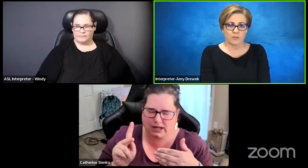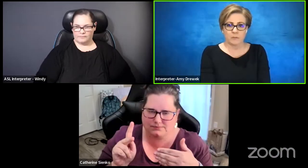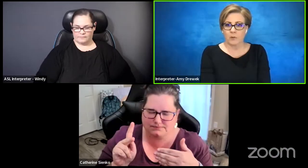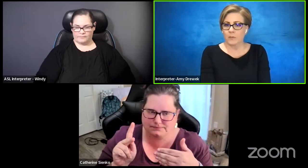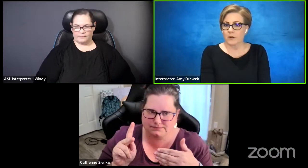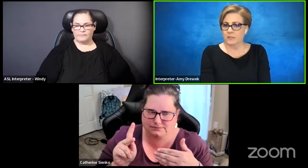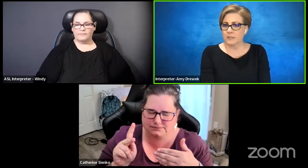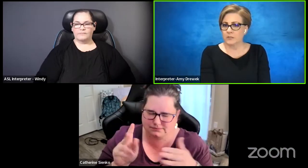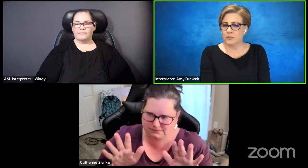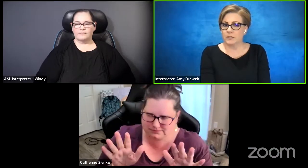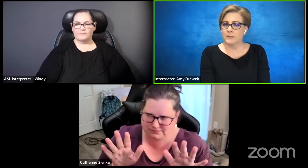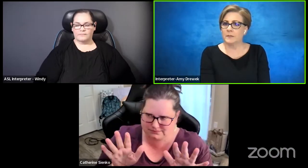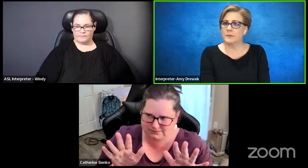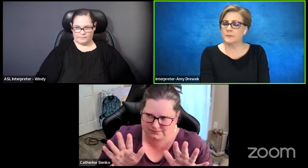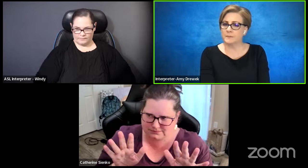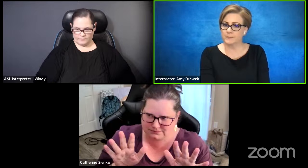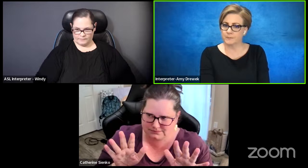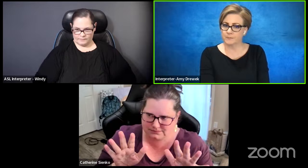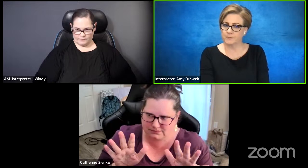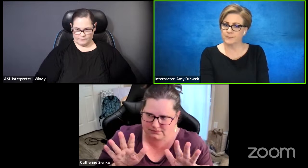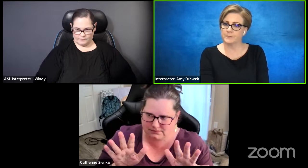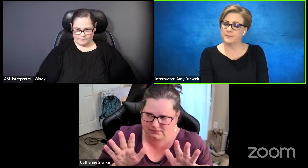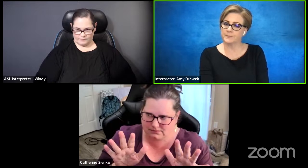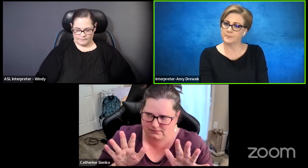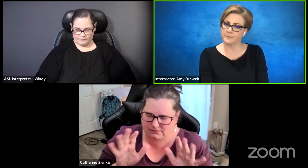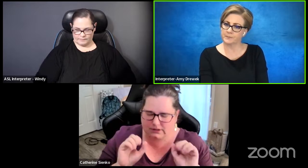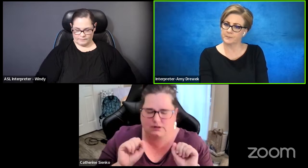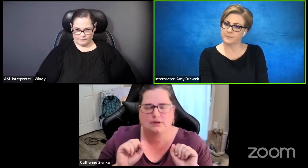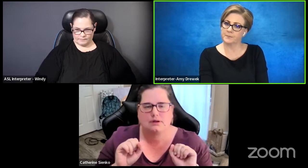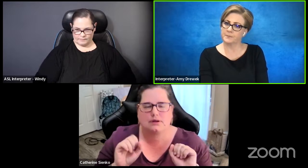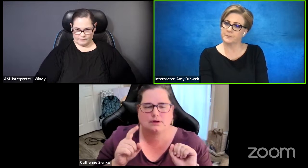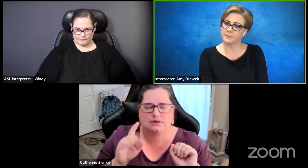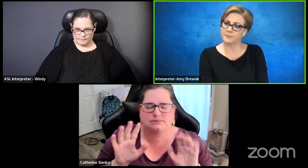Thank you, Commissioner Bolmarsich.